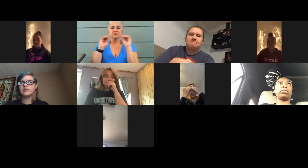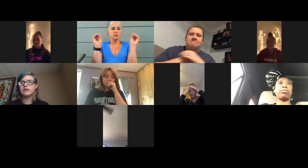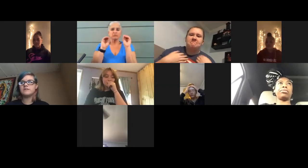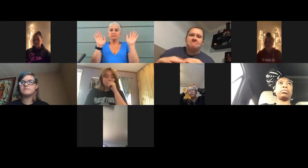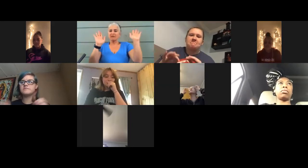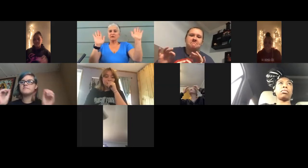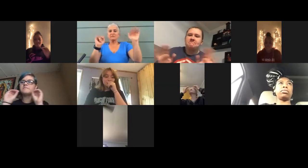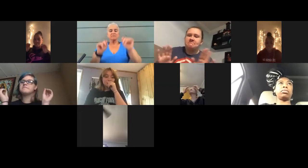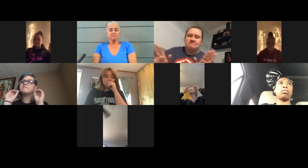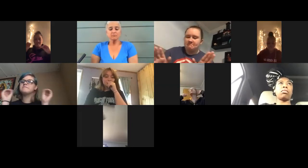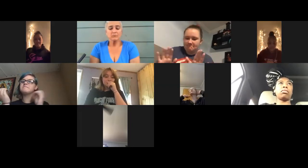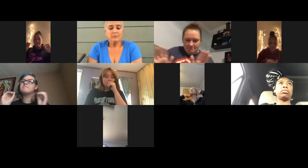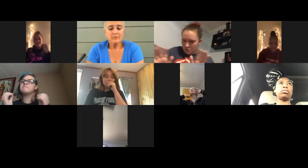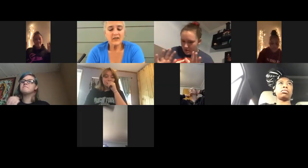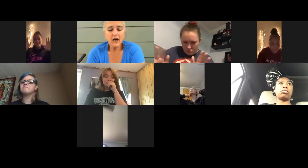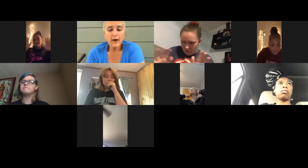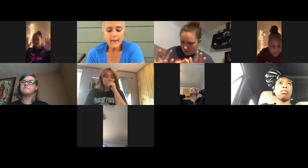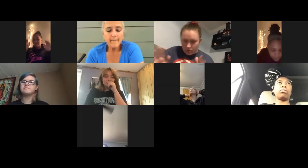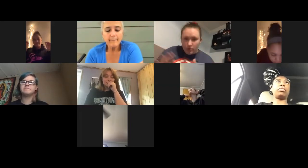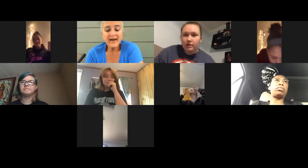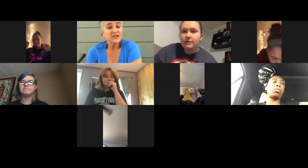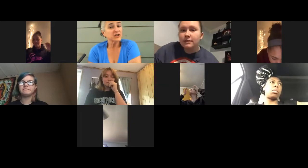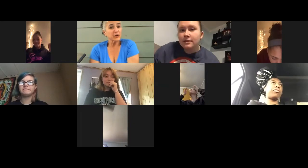no thank you, nope, I'm good.